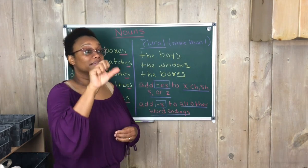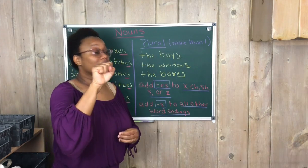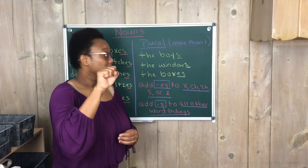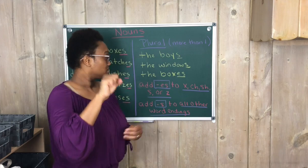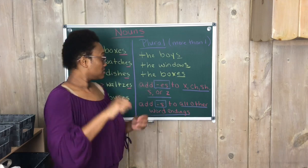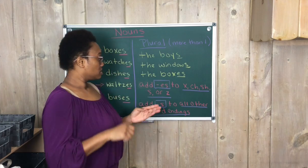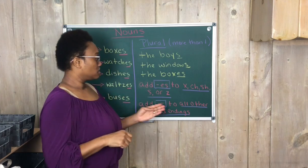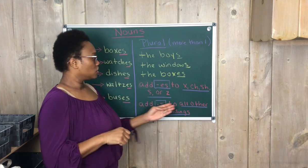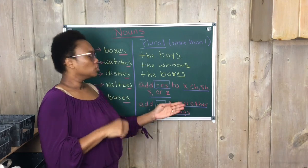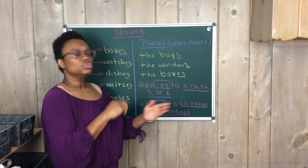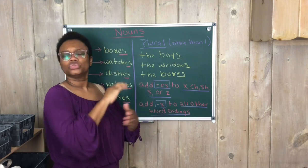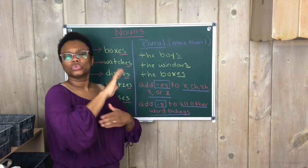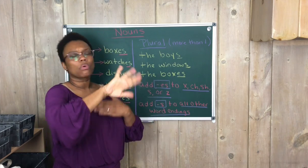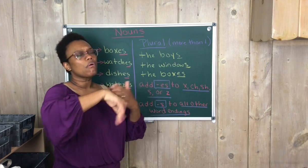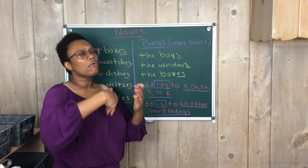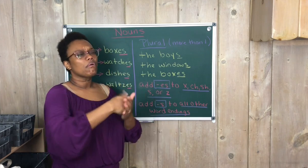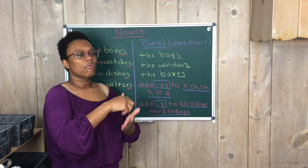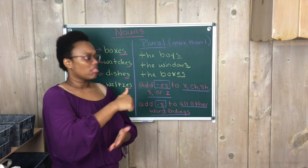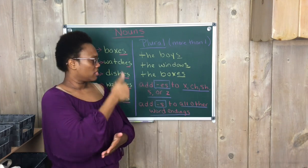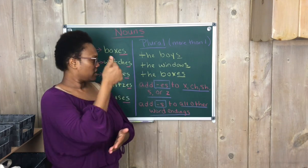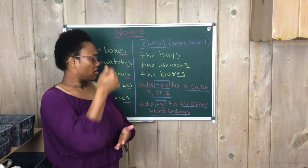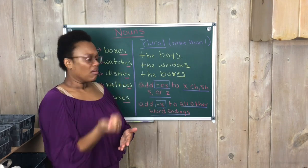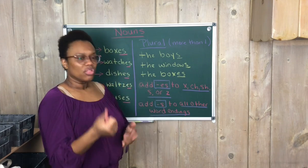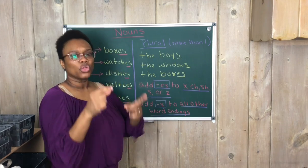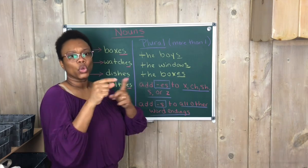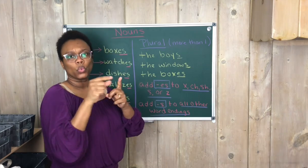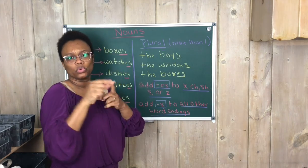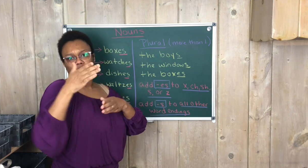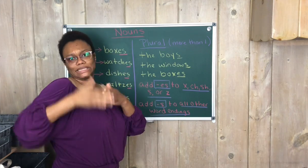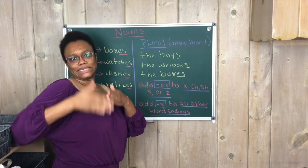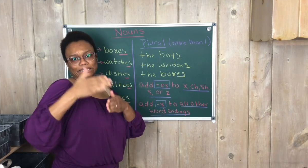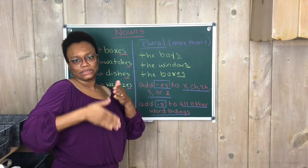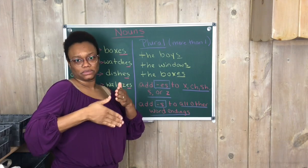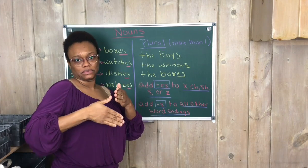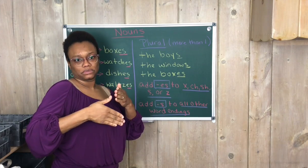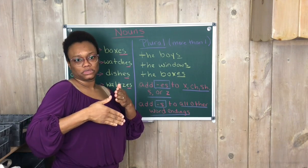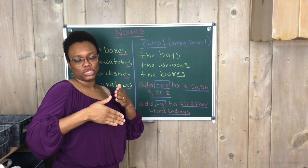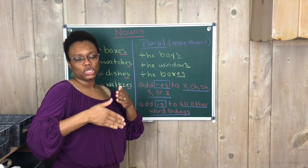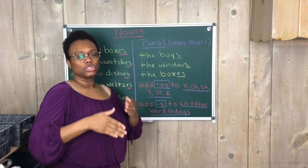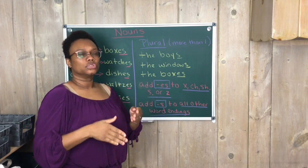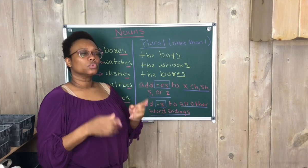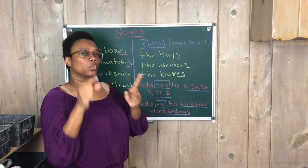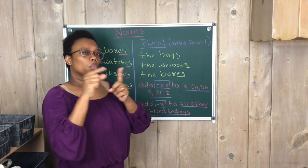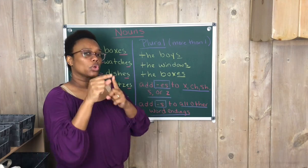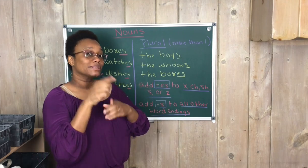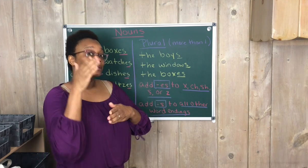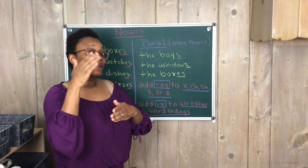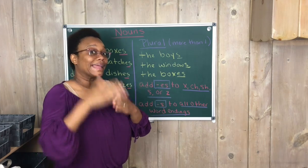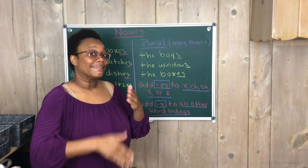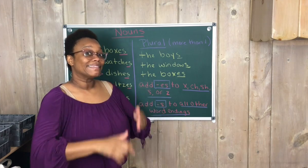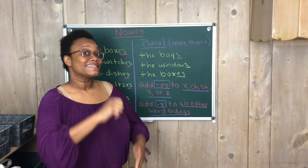You add an S at the end of nouns that you want to become plural when it has all the